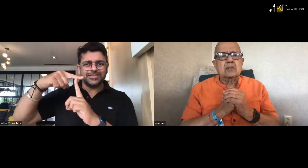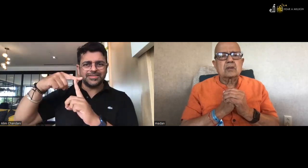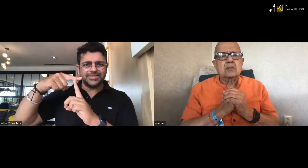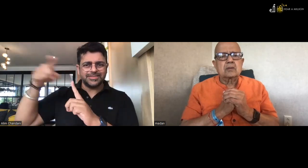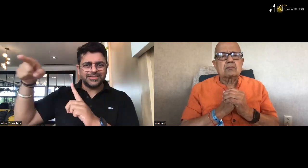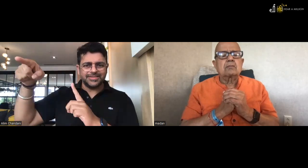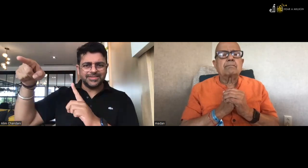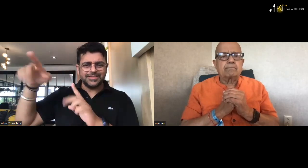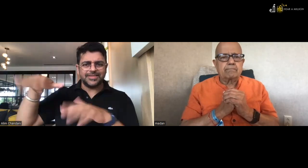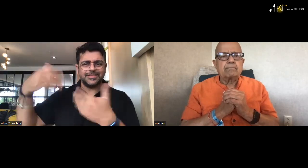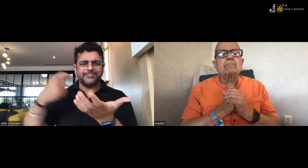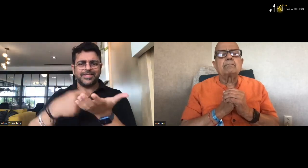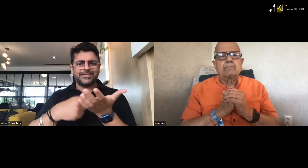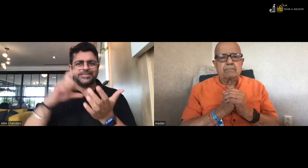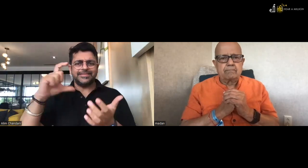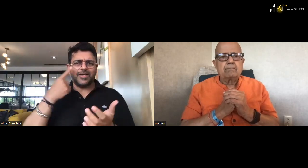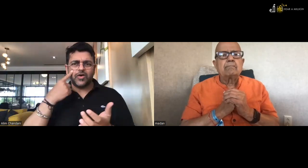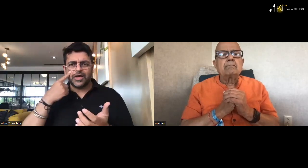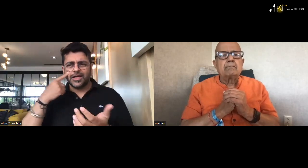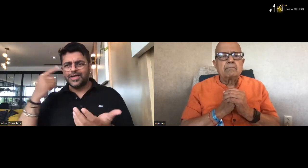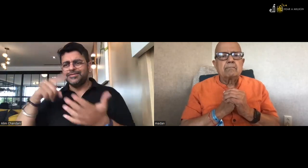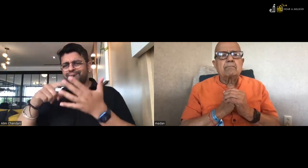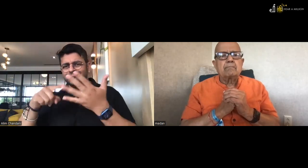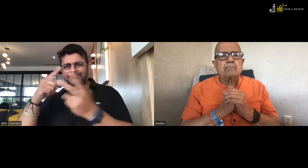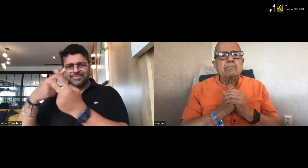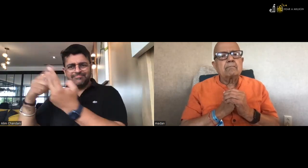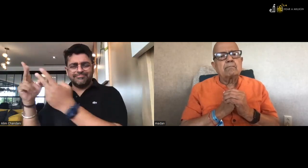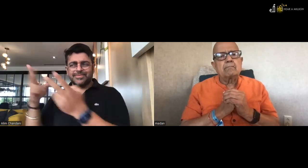Okay, let's go ahead.